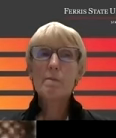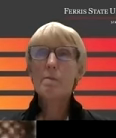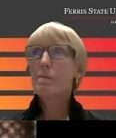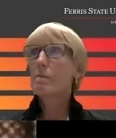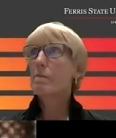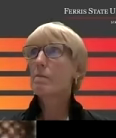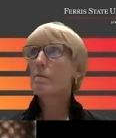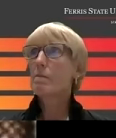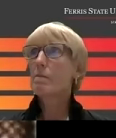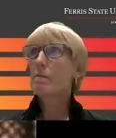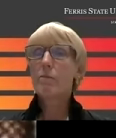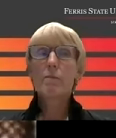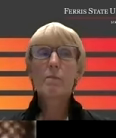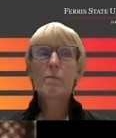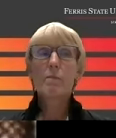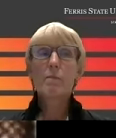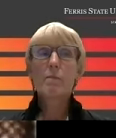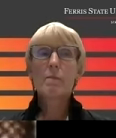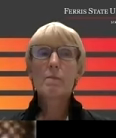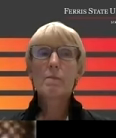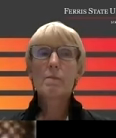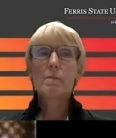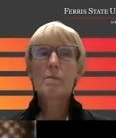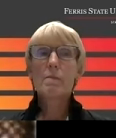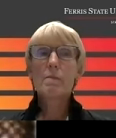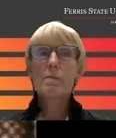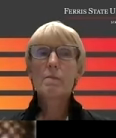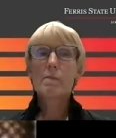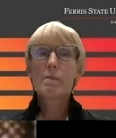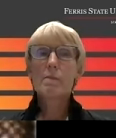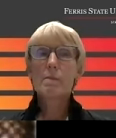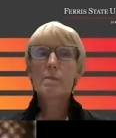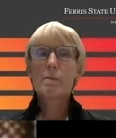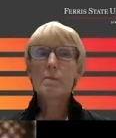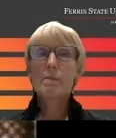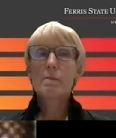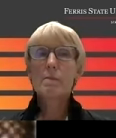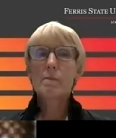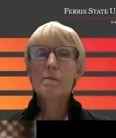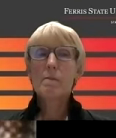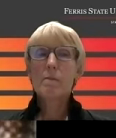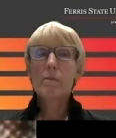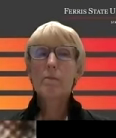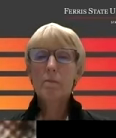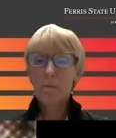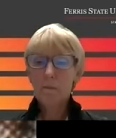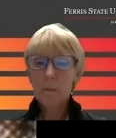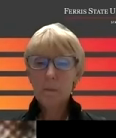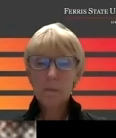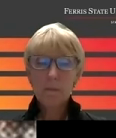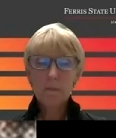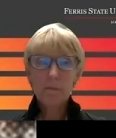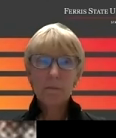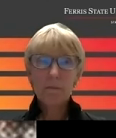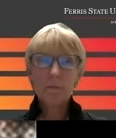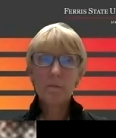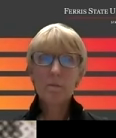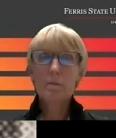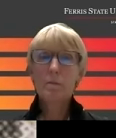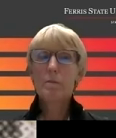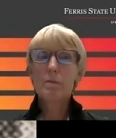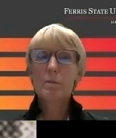I hate him. I don't hate what he stands for, I hate him. I want to make him feel the whip, strip